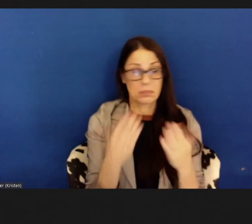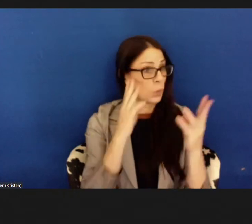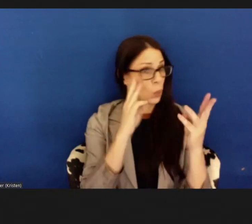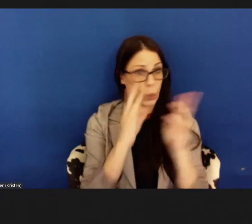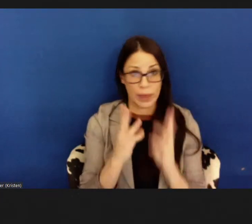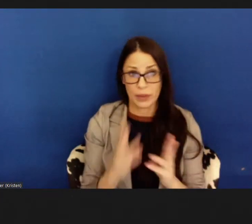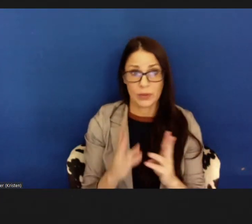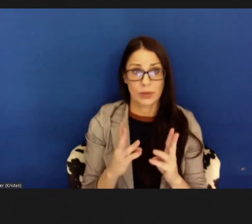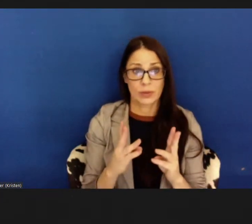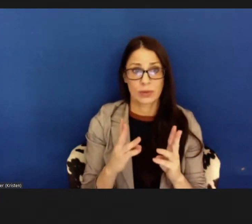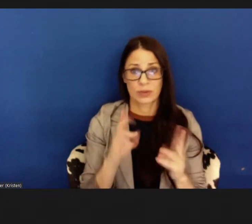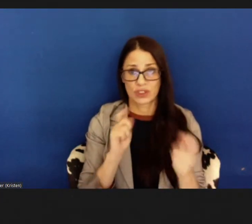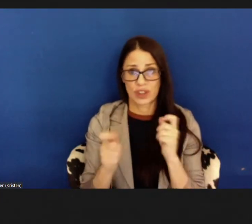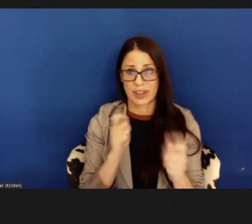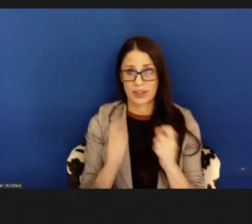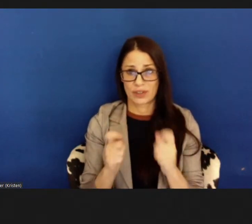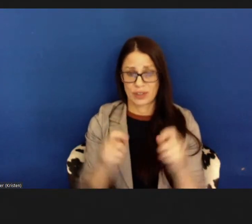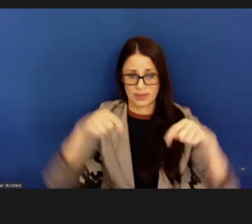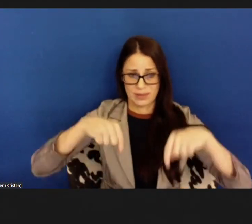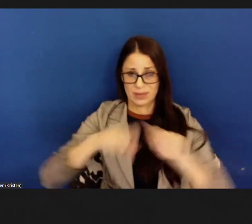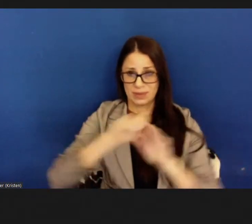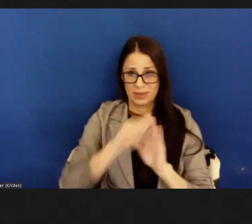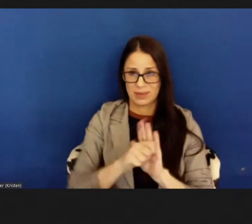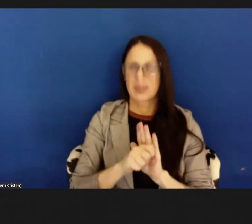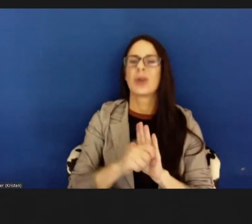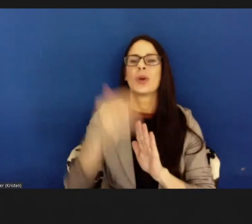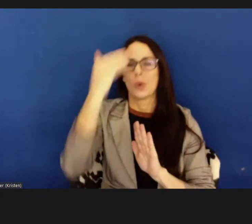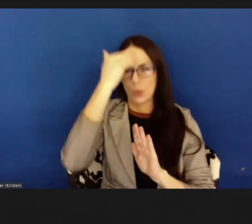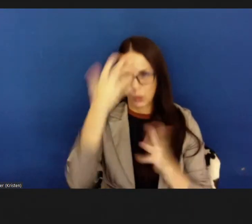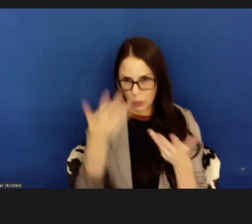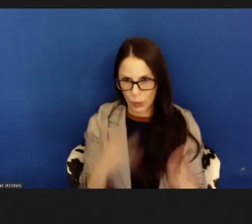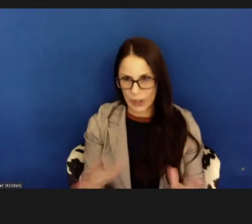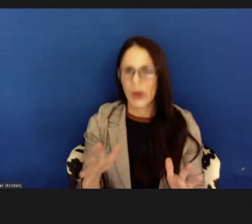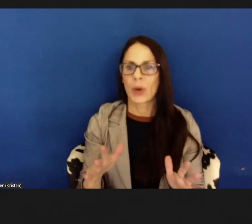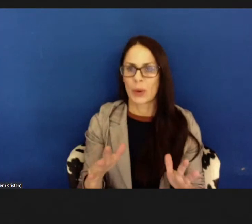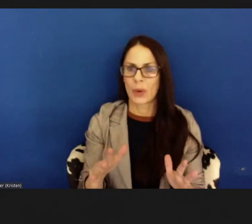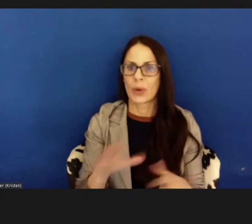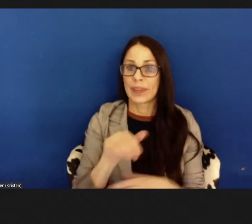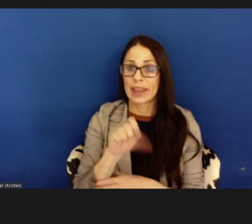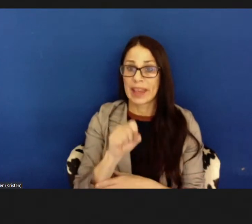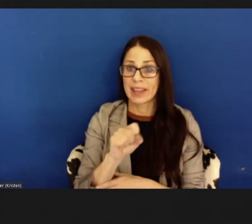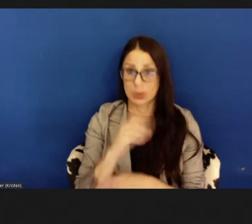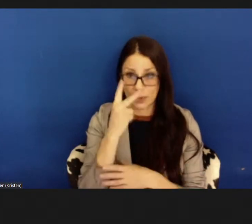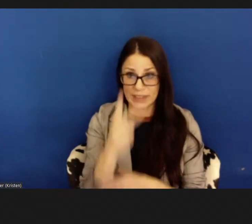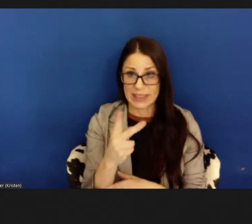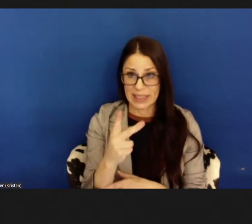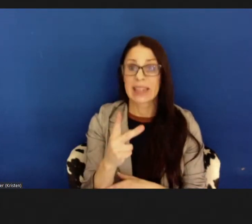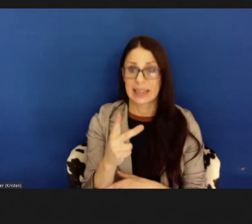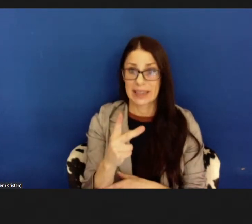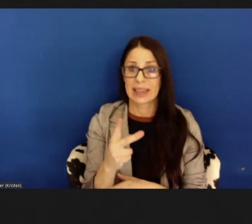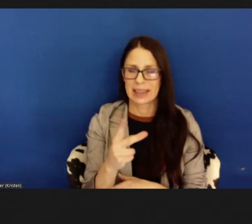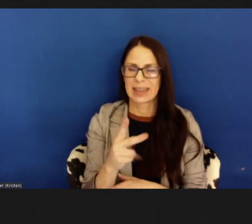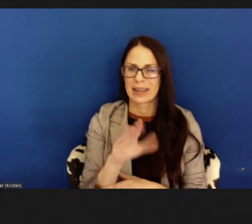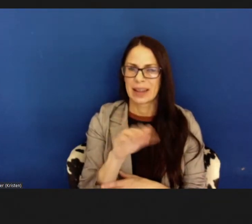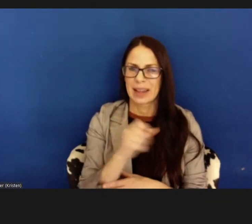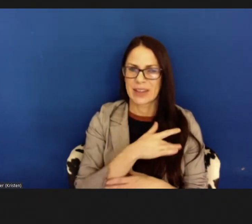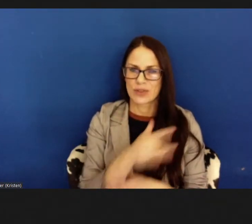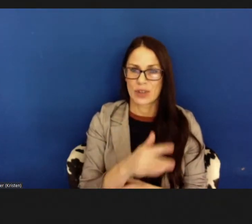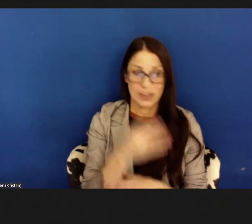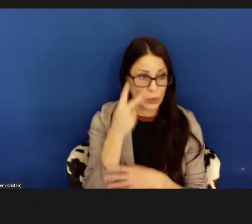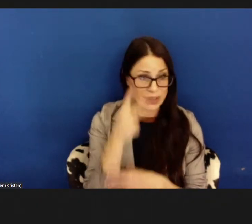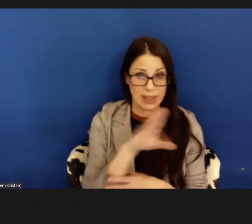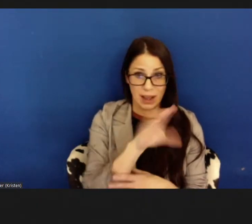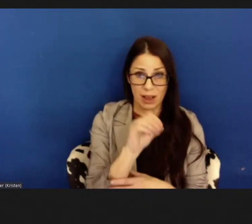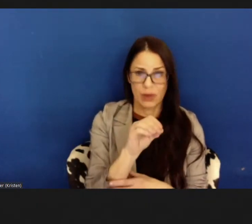the state. And we know that the case trends that we've seen here in Colorado have been similar to case trends that we've seen in some of our